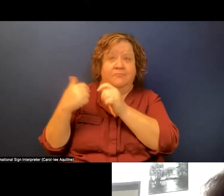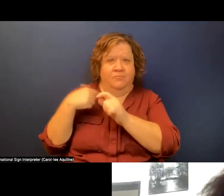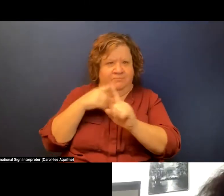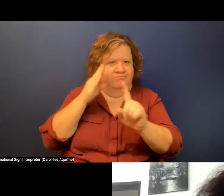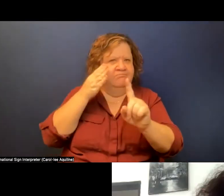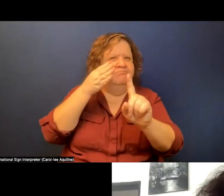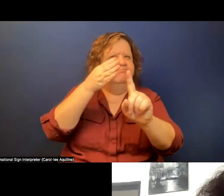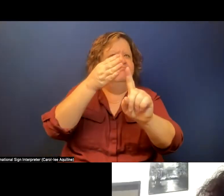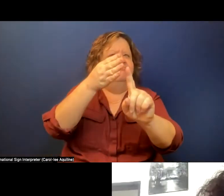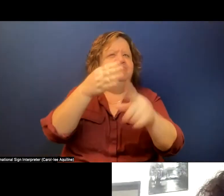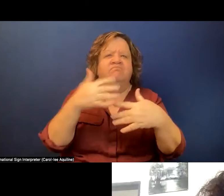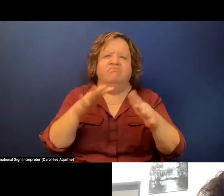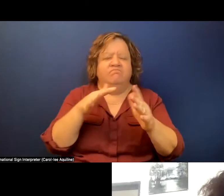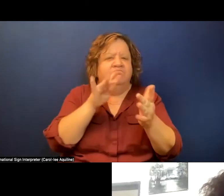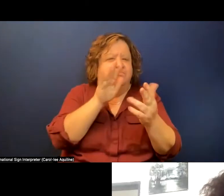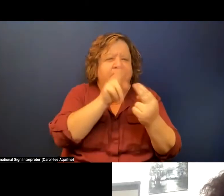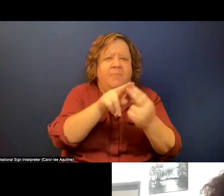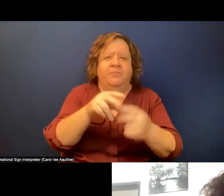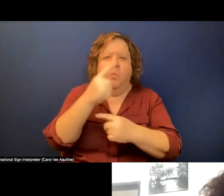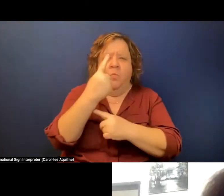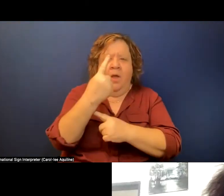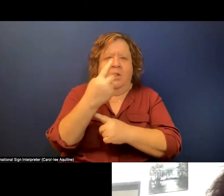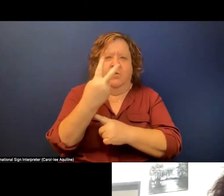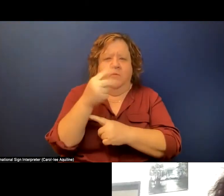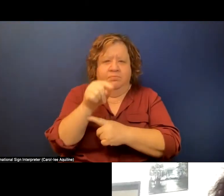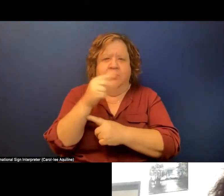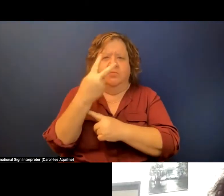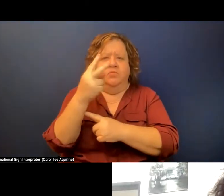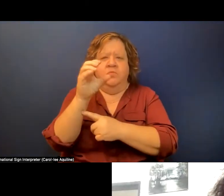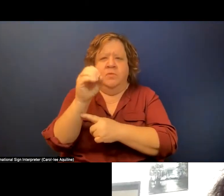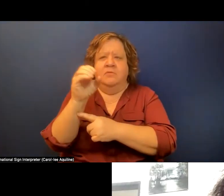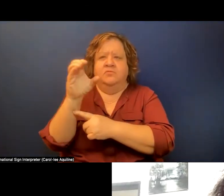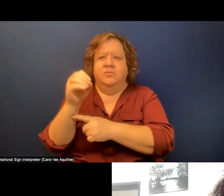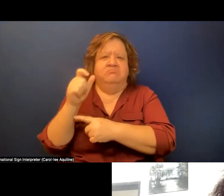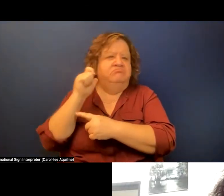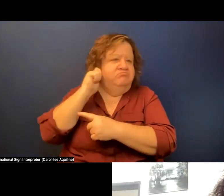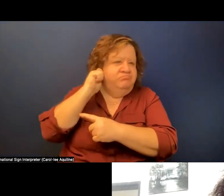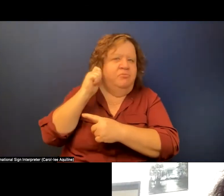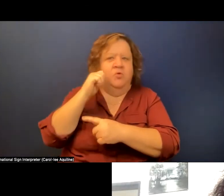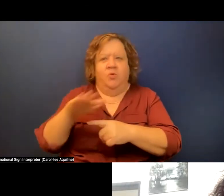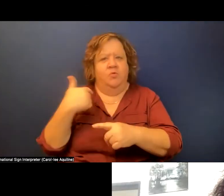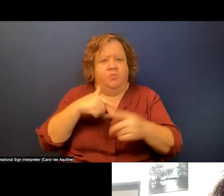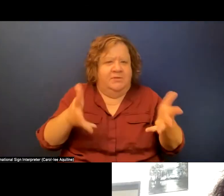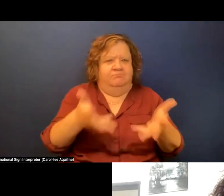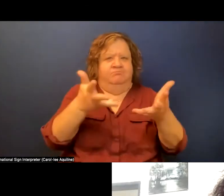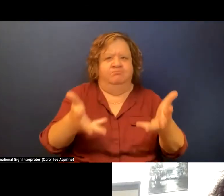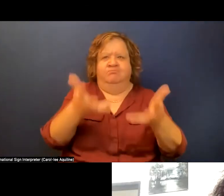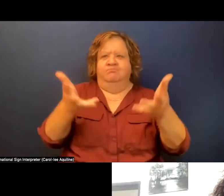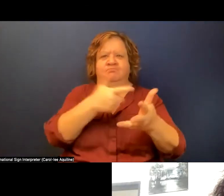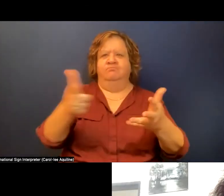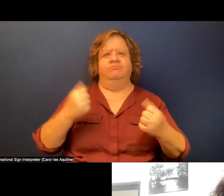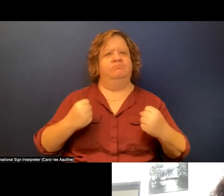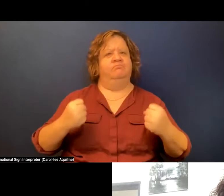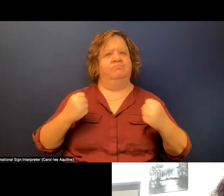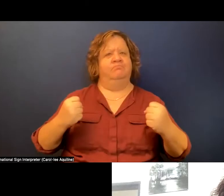1,211 girls and women with disabilities, and these are organized in 56 community self-advocacy groups,